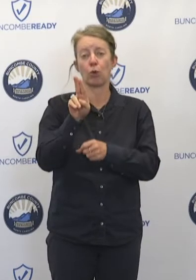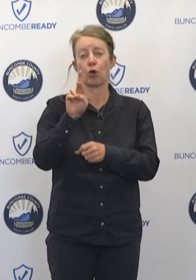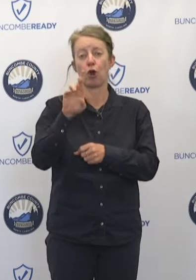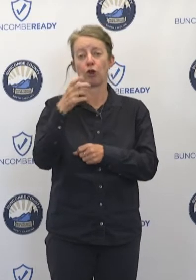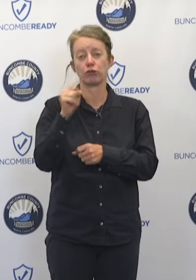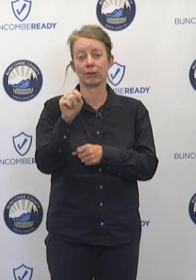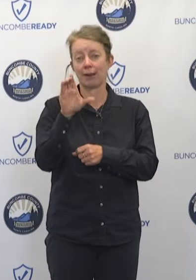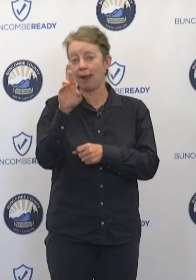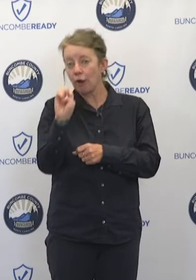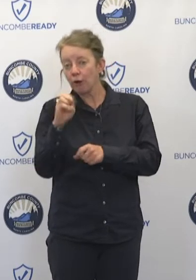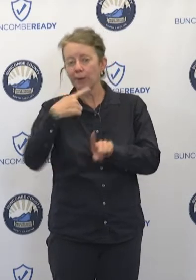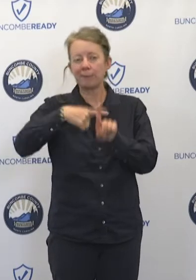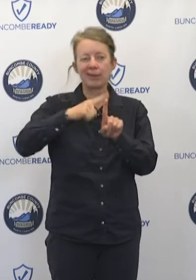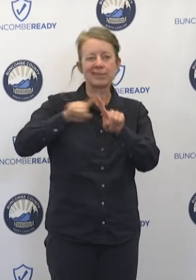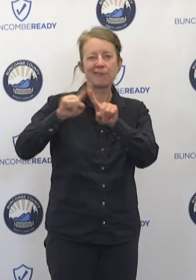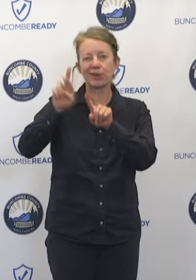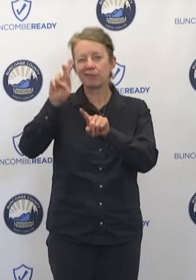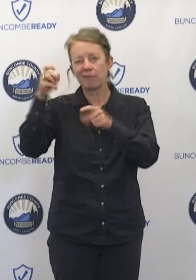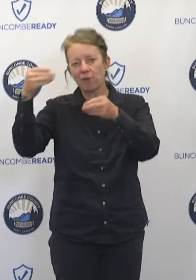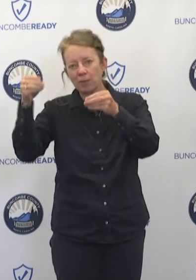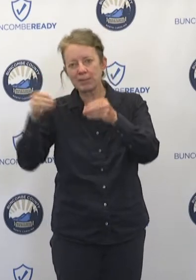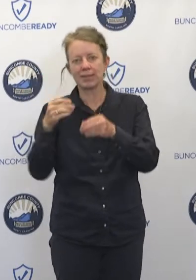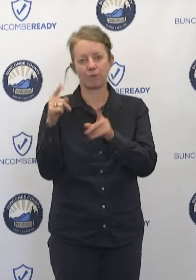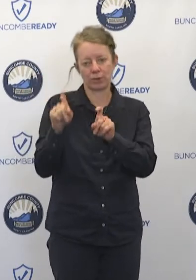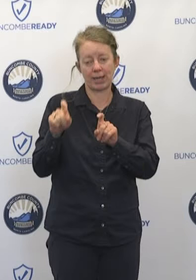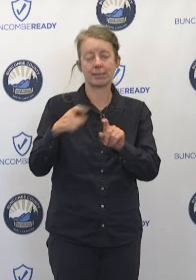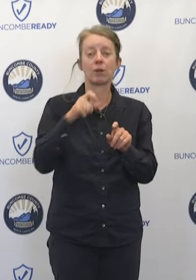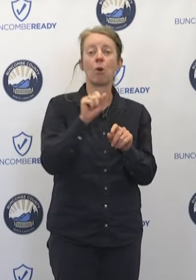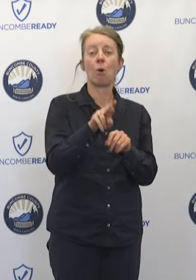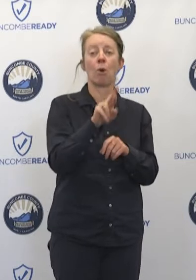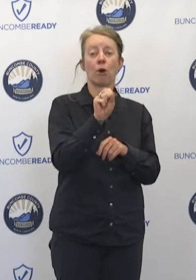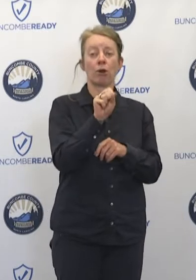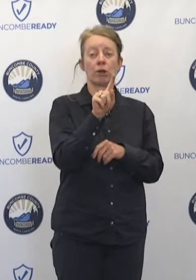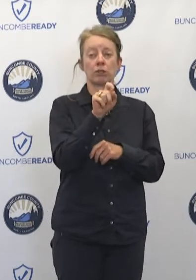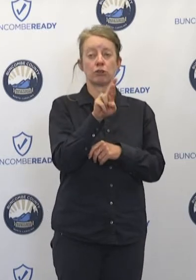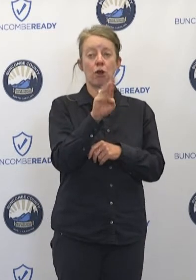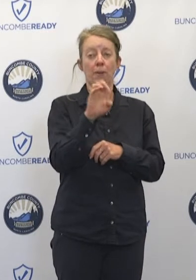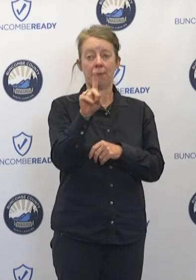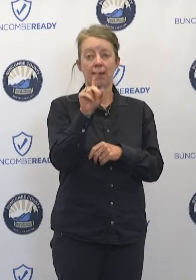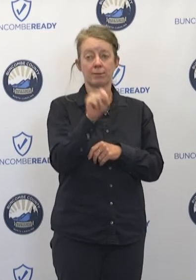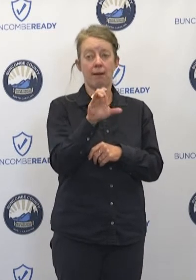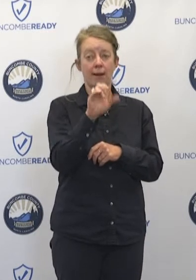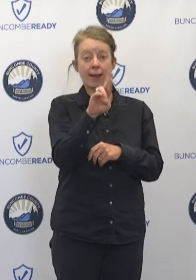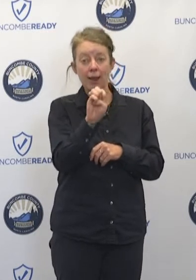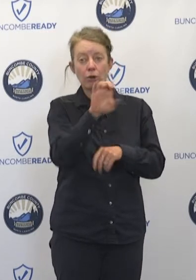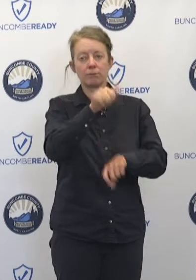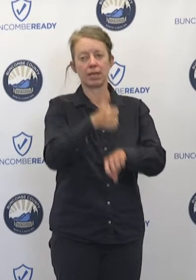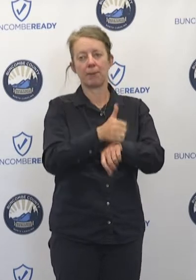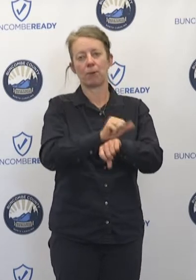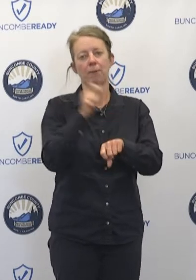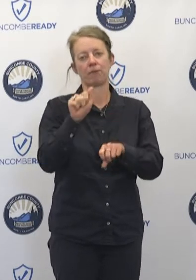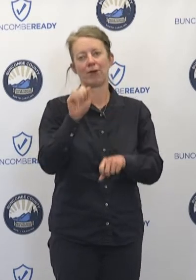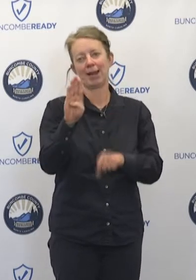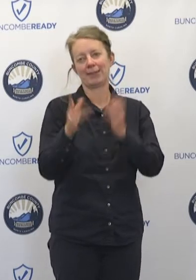pharmacies, or visit starmed.care to make an appointment for the AB Tech testing site.